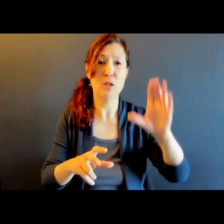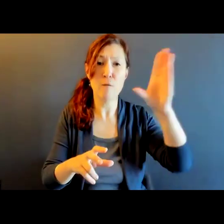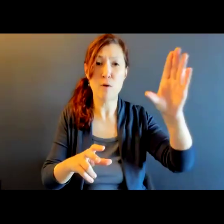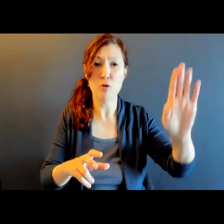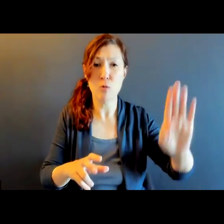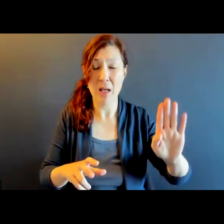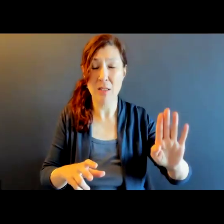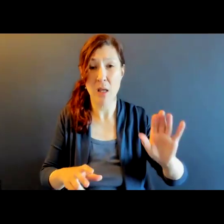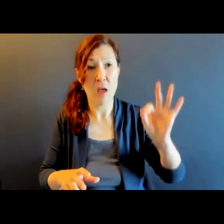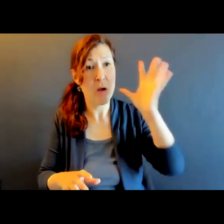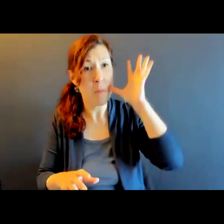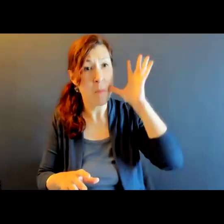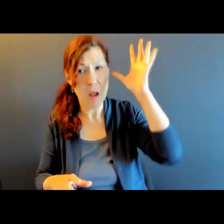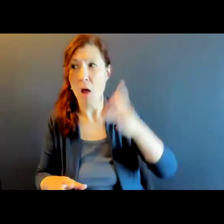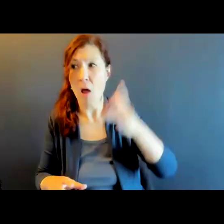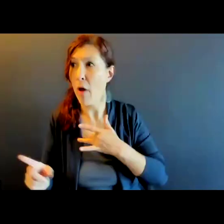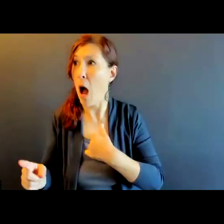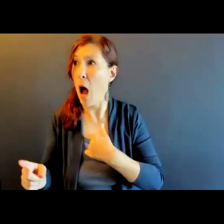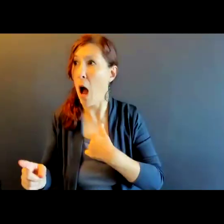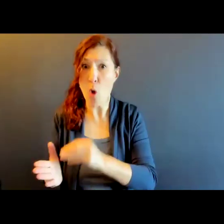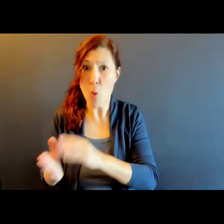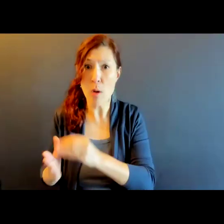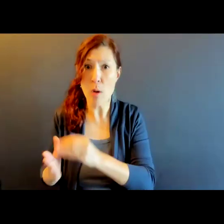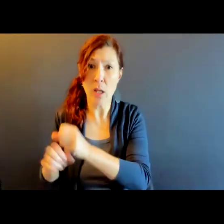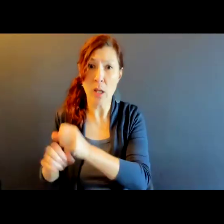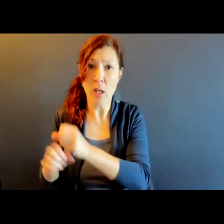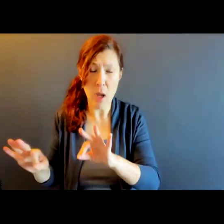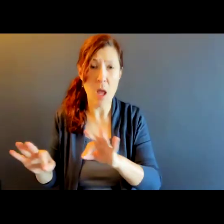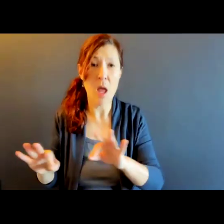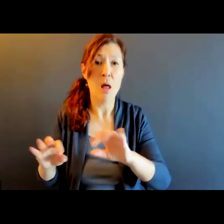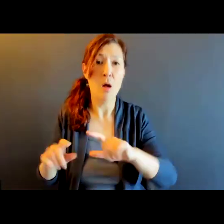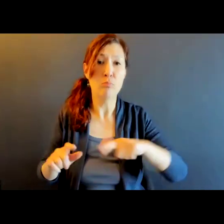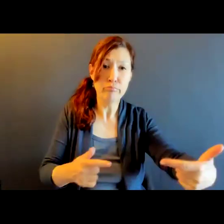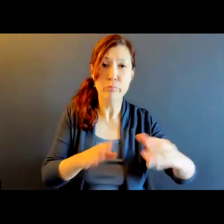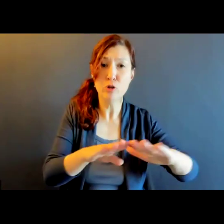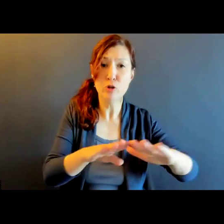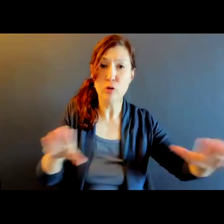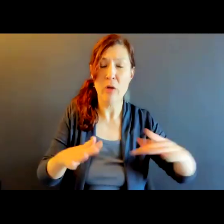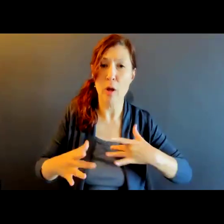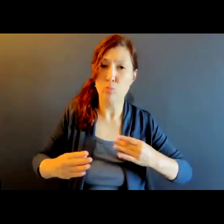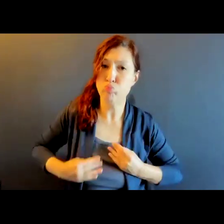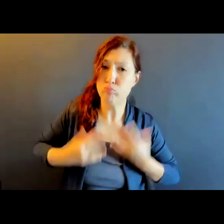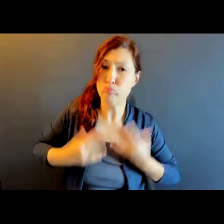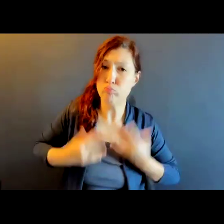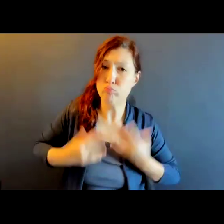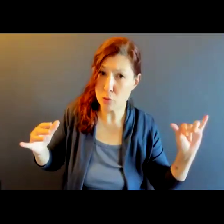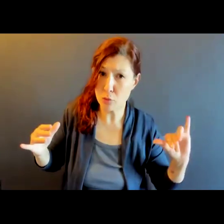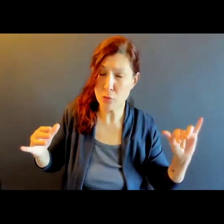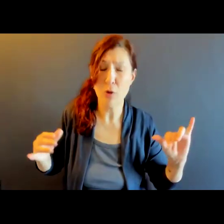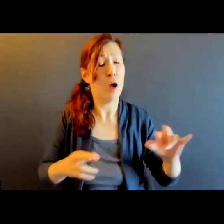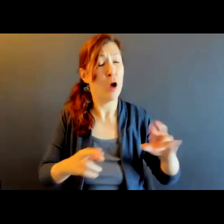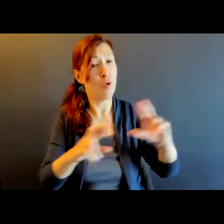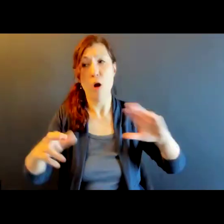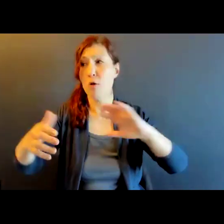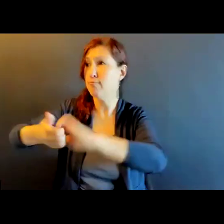are empowered learners, their children thrive in BPS classrooms. We are ready to collaborate with BPS